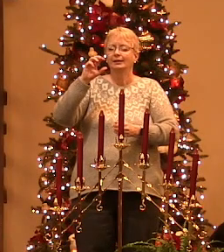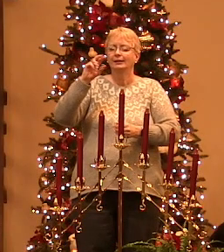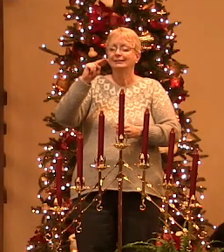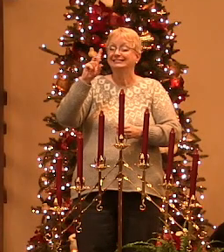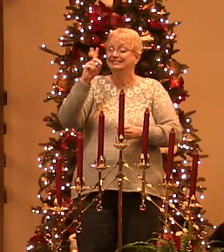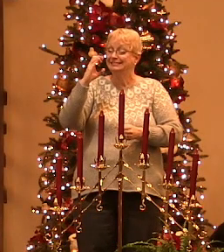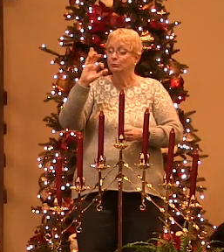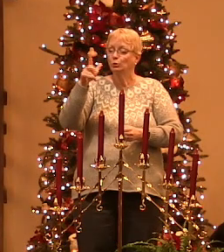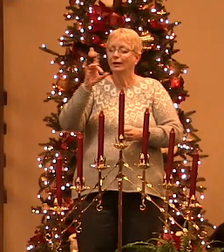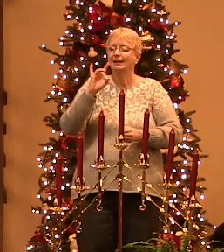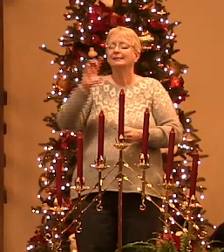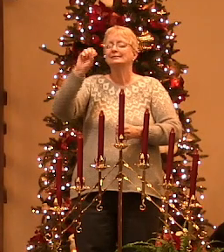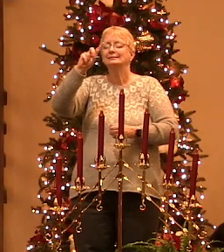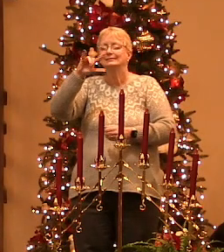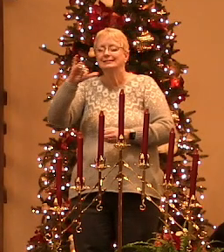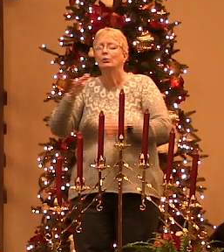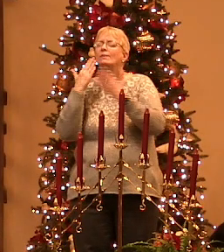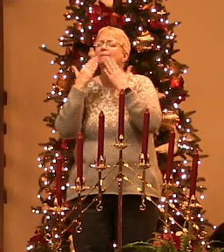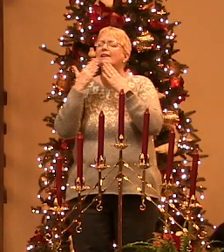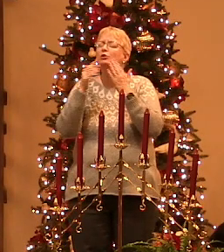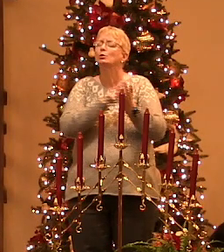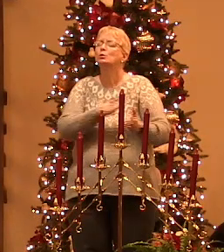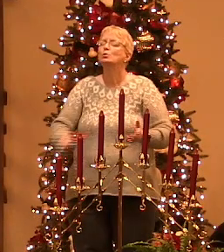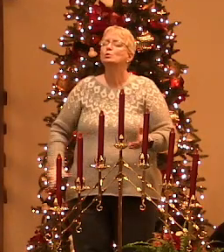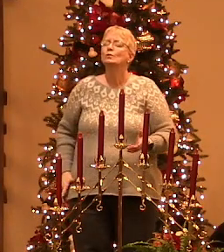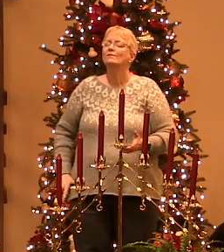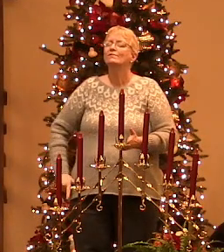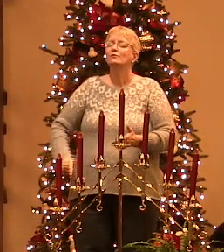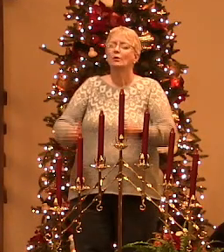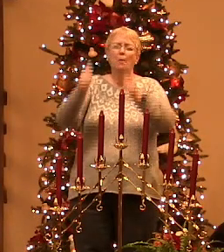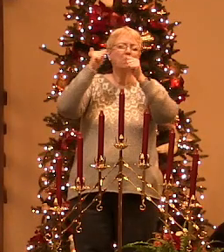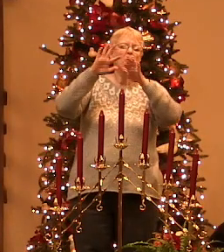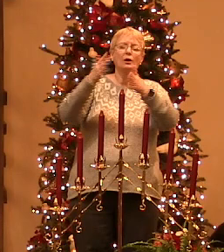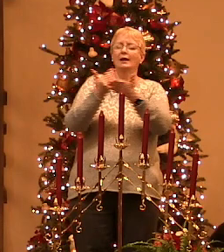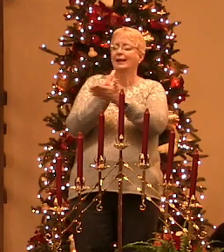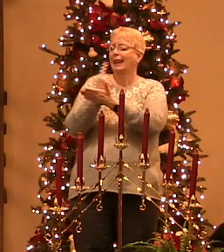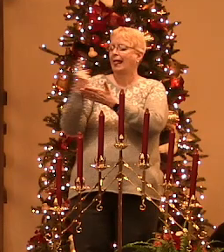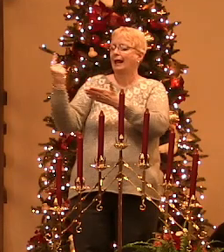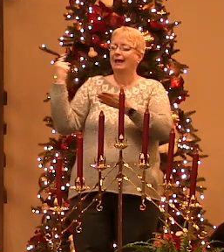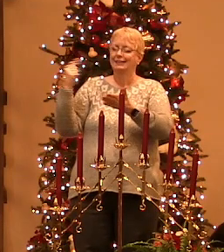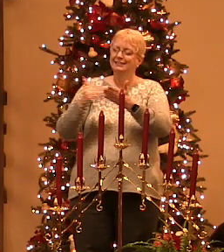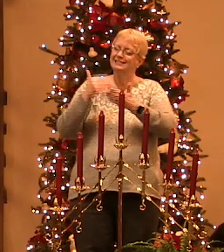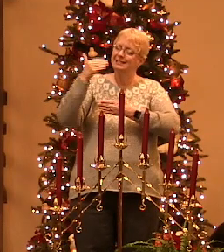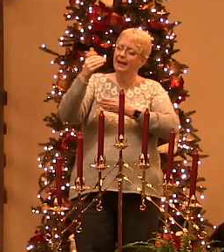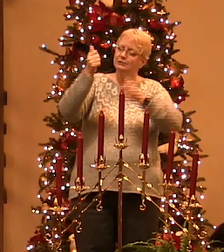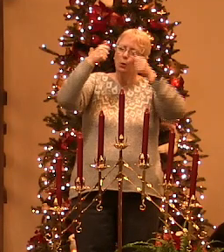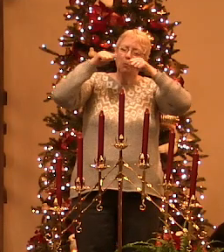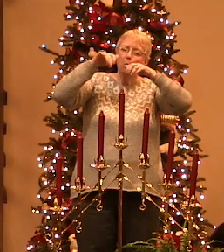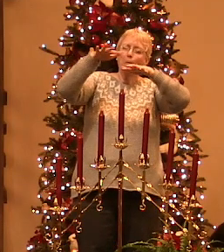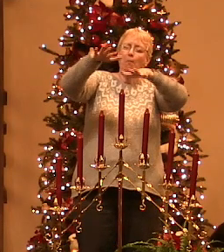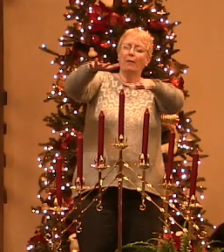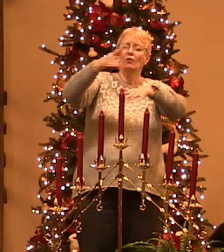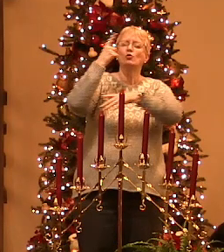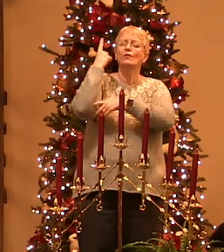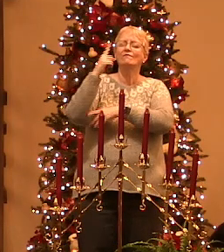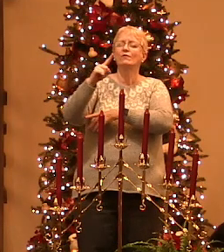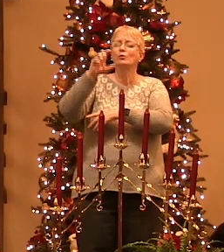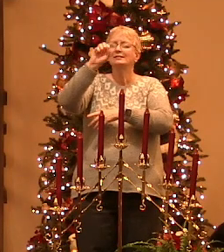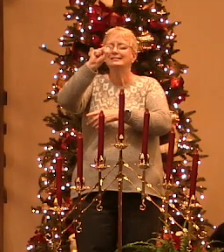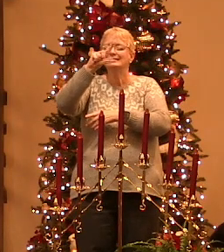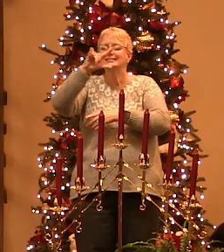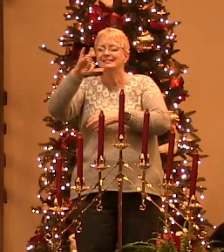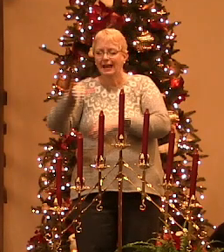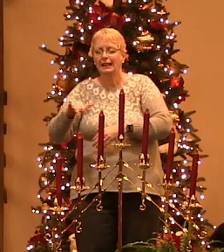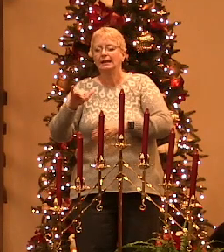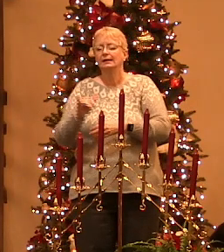work. Sally Kapler, we thank you. We praise you for this miracle this past week. And now we pray for the next miracle, that you will heal the scar tissue, the scar